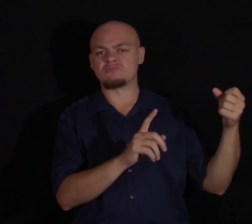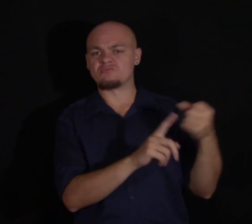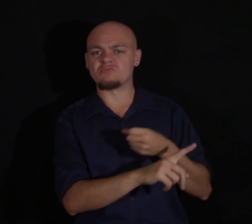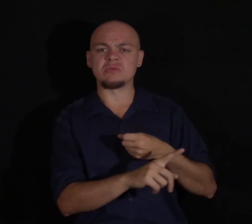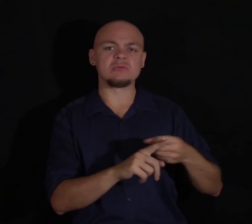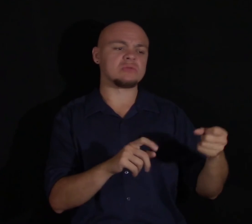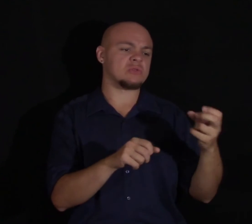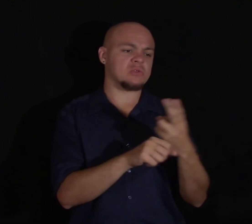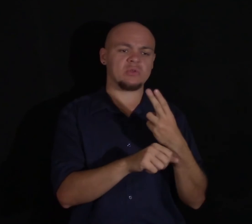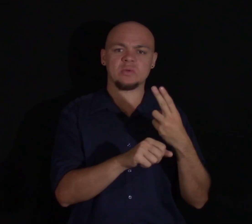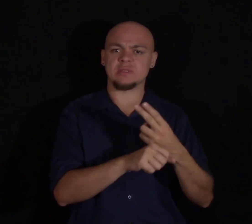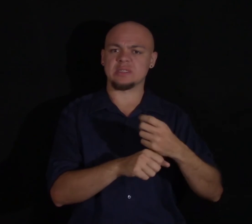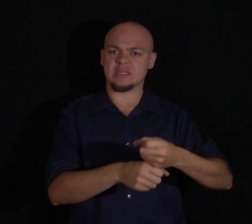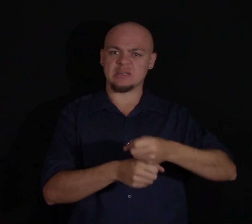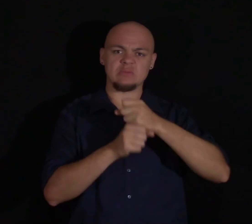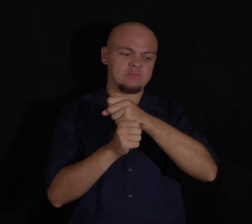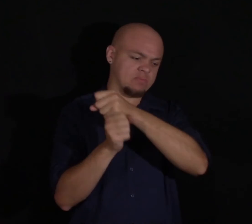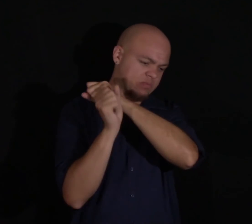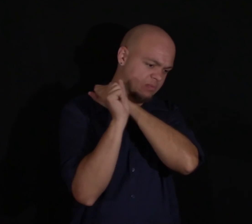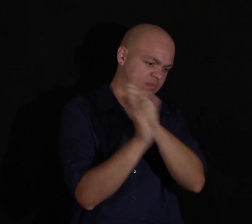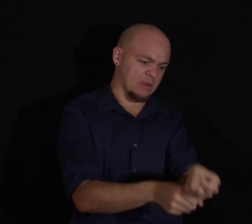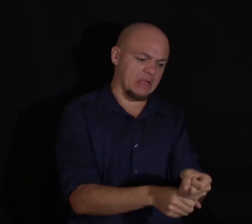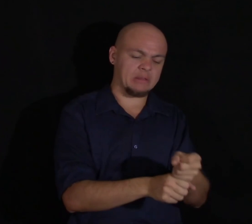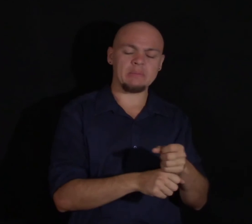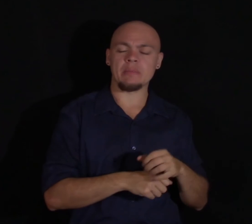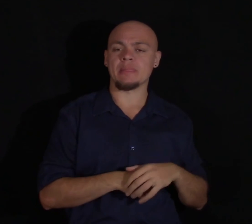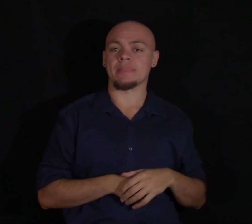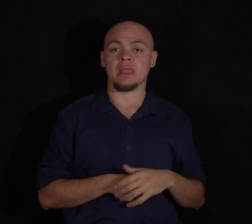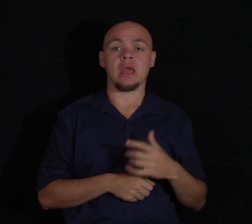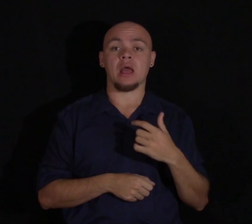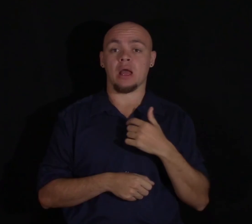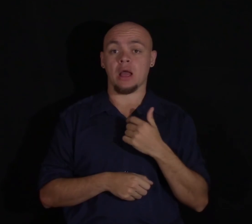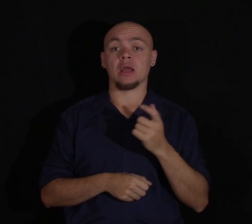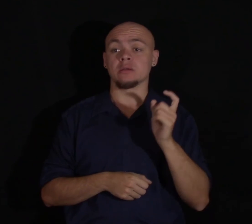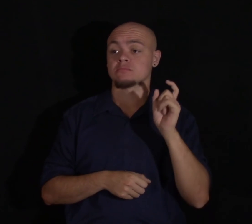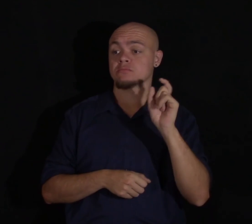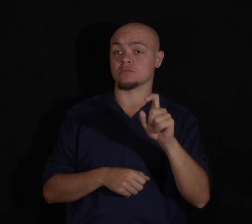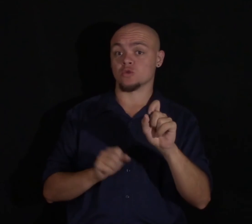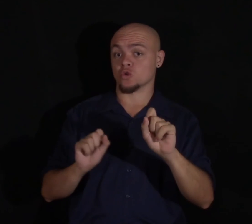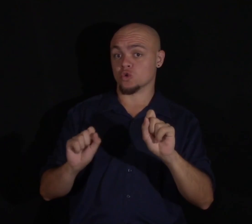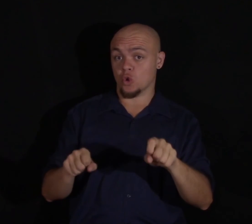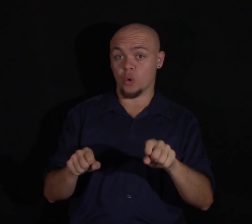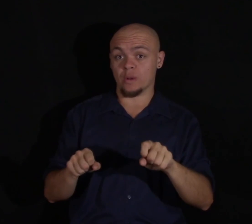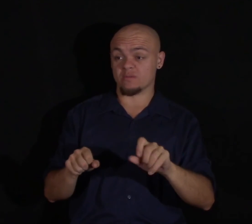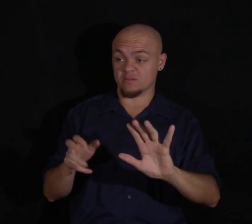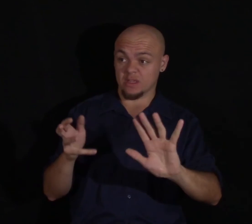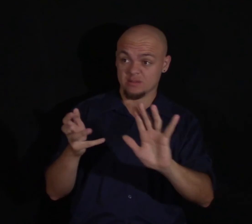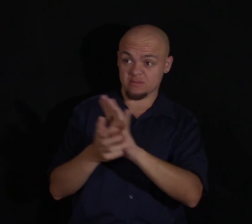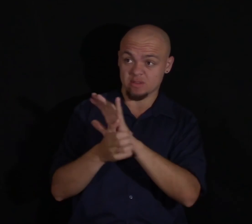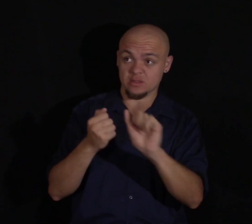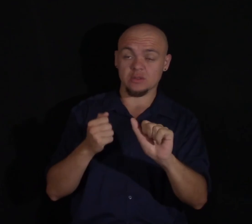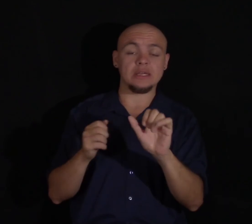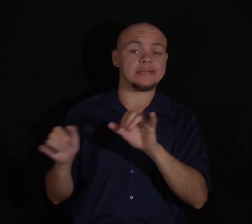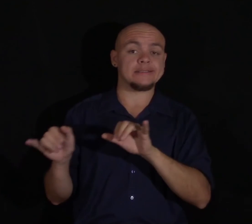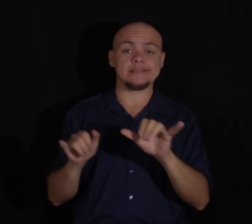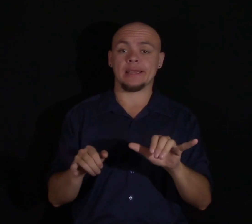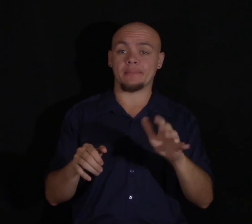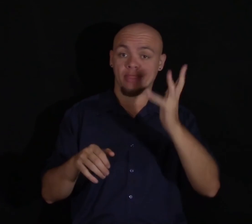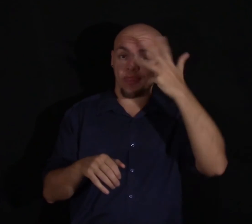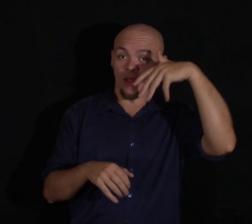stick. I could have torn him limb from limb, as the lion rends the antelope. But my